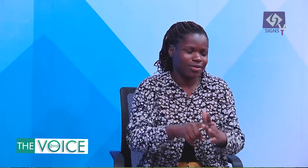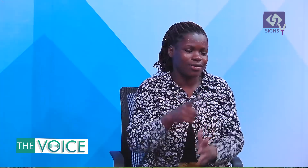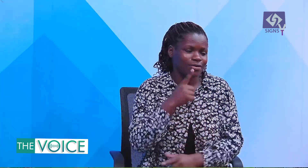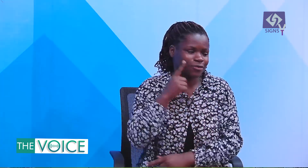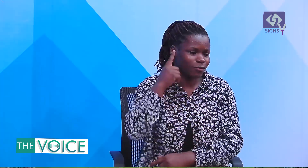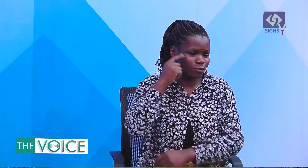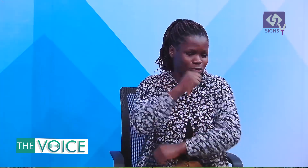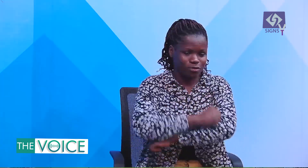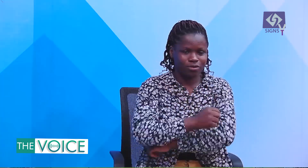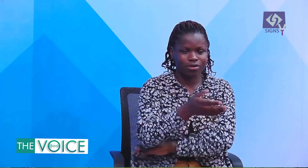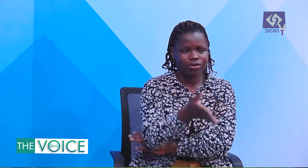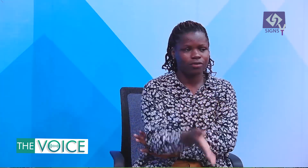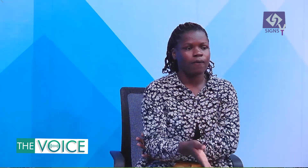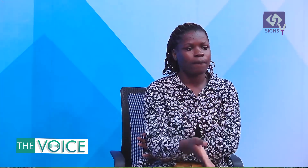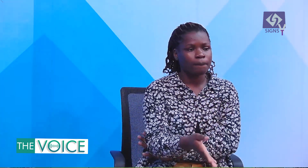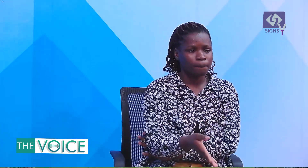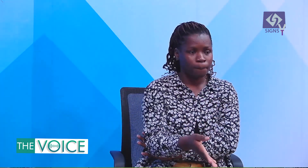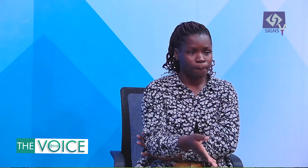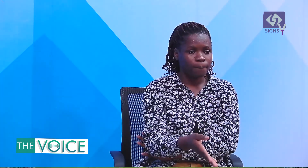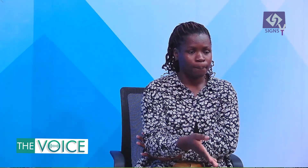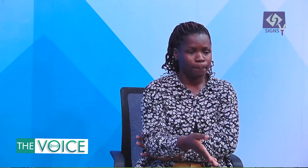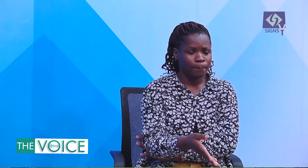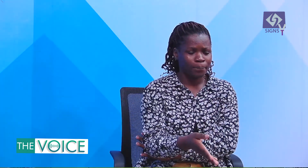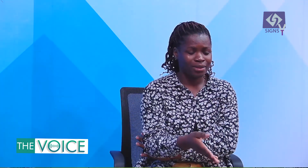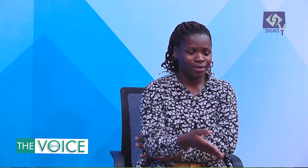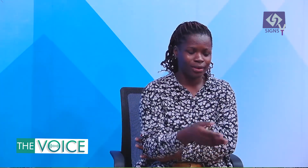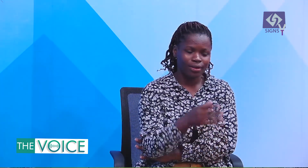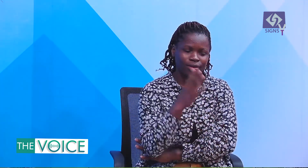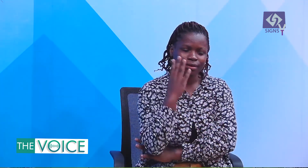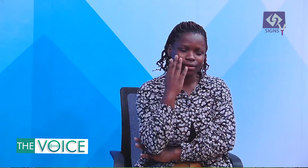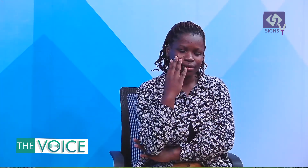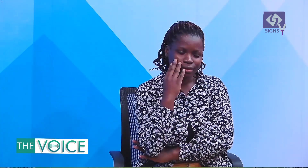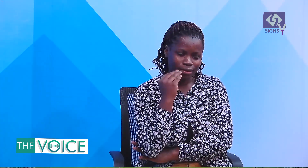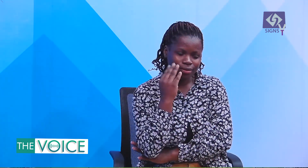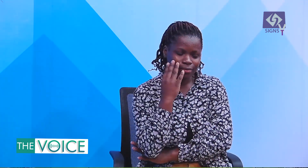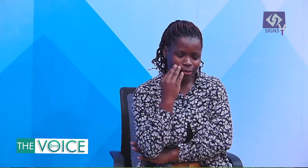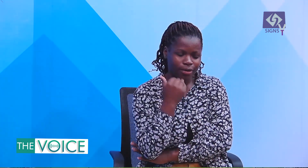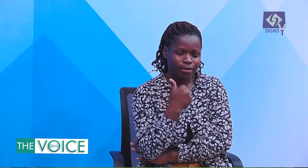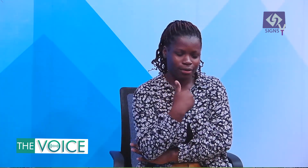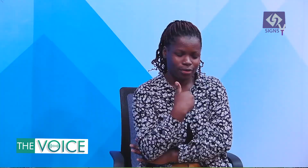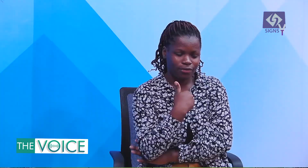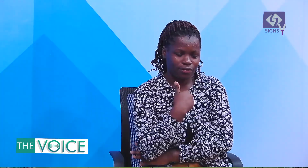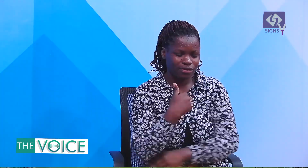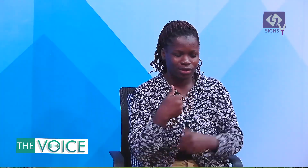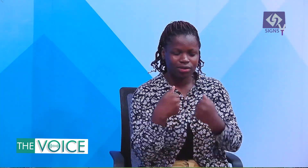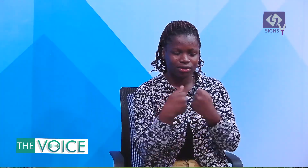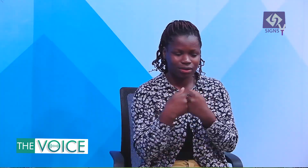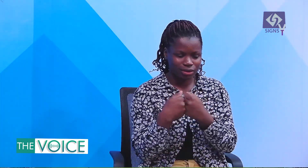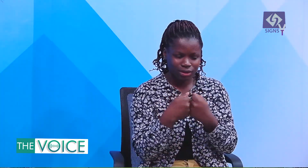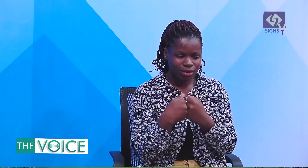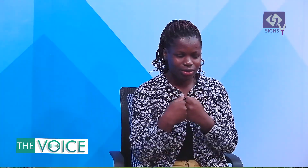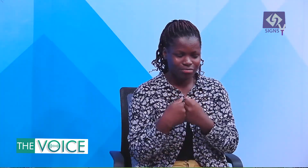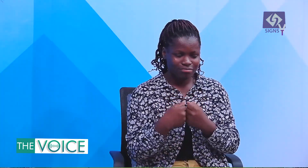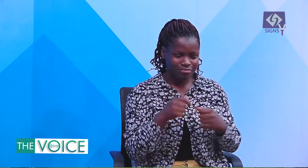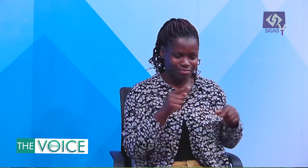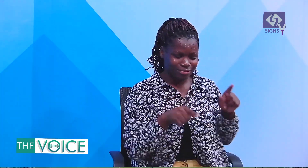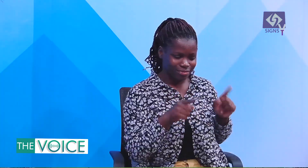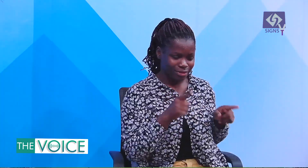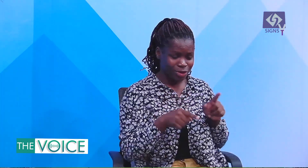And that's how I started school, after my parents had a lot of deliberations and they accepted me to join to school. So my experience, I had